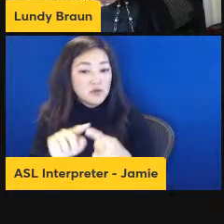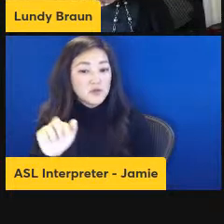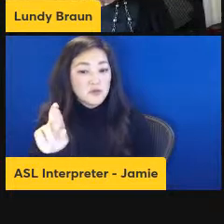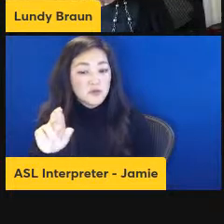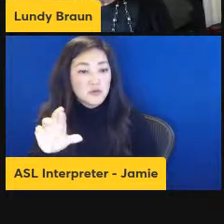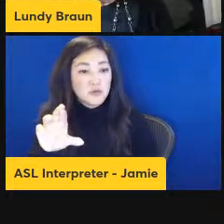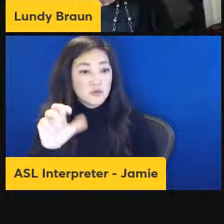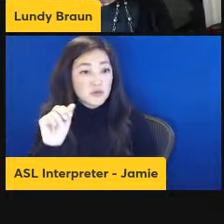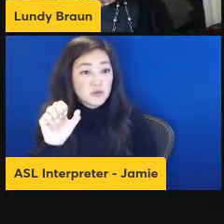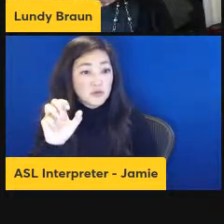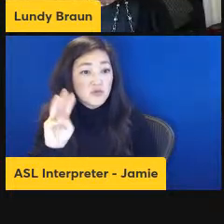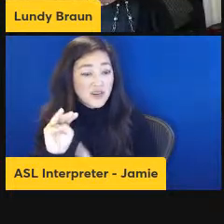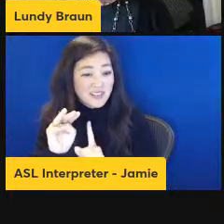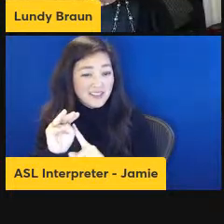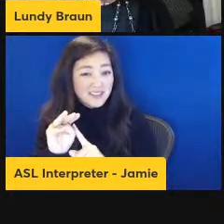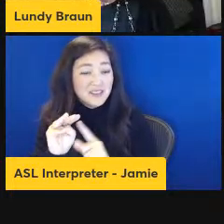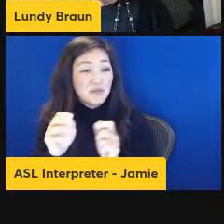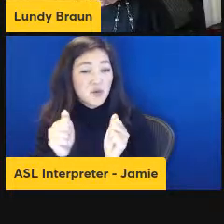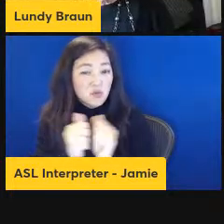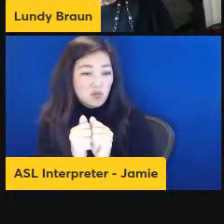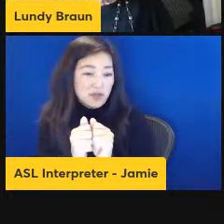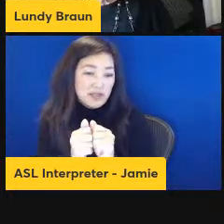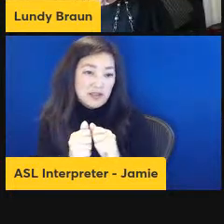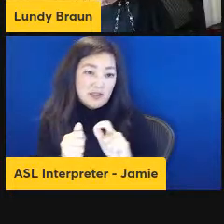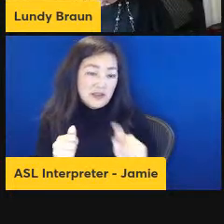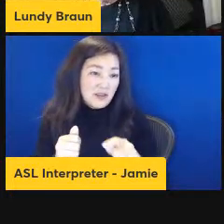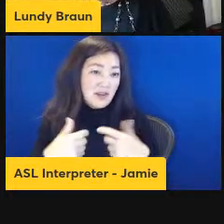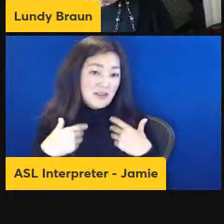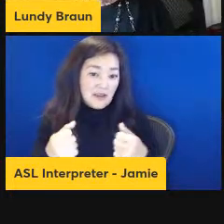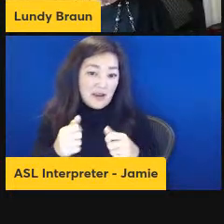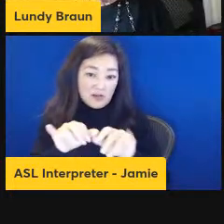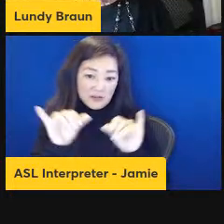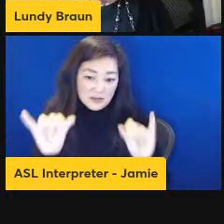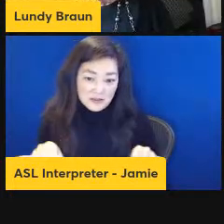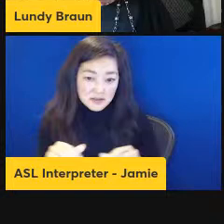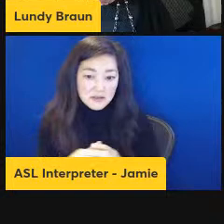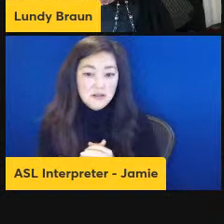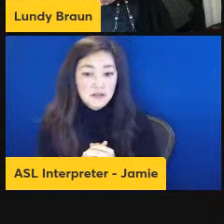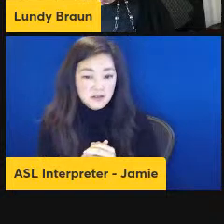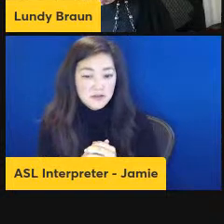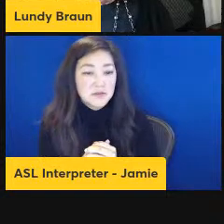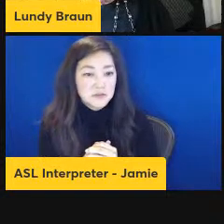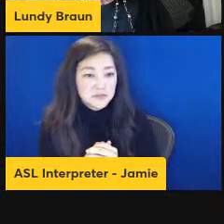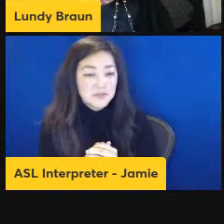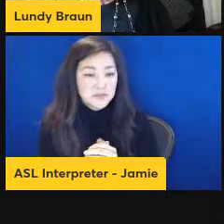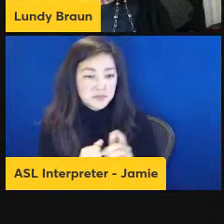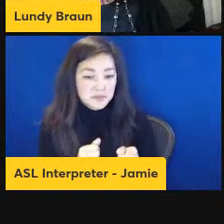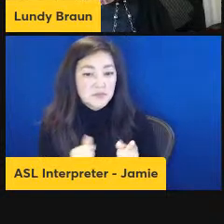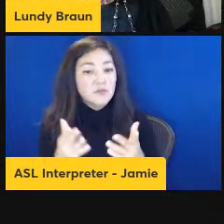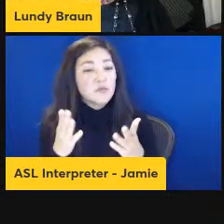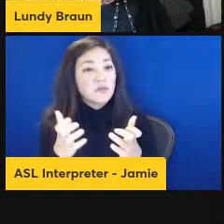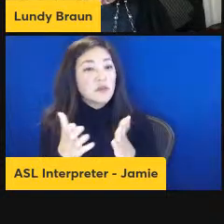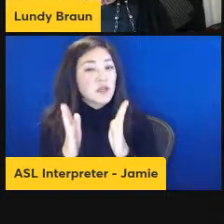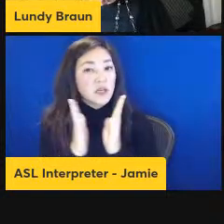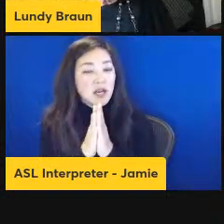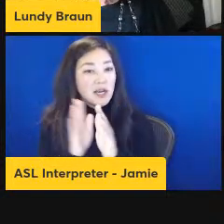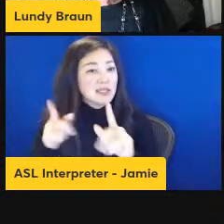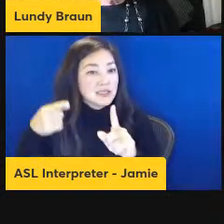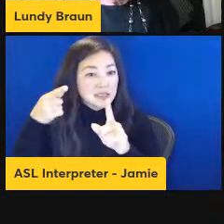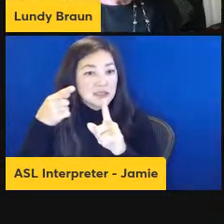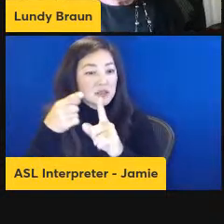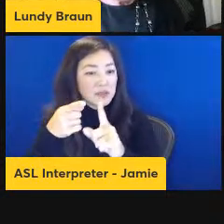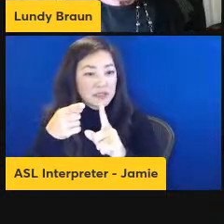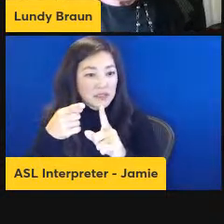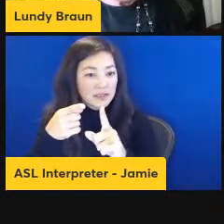global phenomenon, and more particularly algorithms. And I want to ask a very